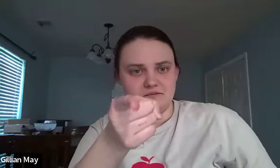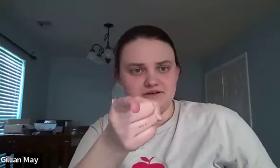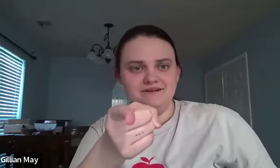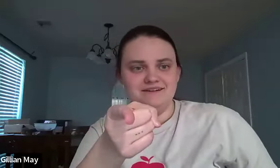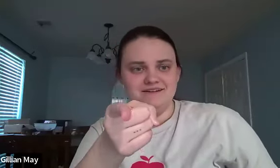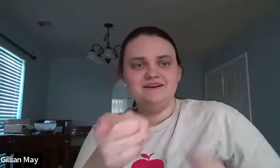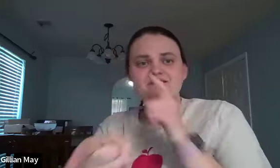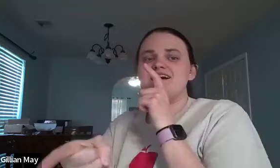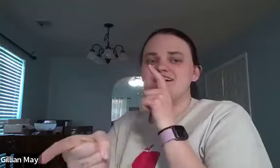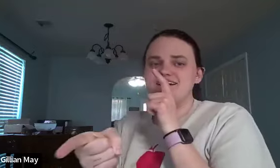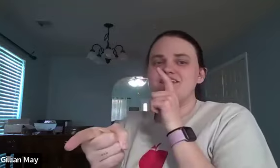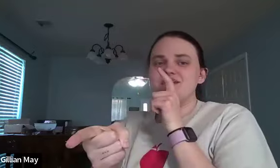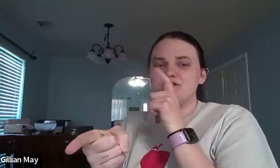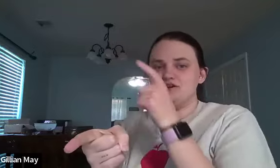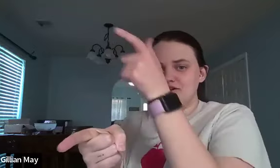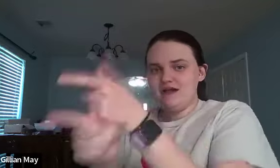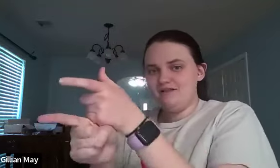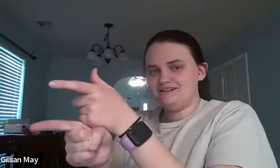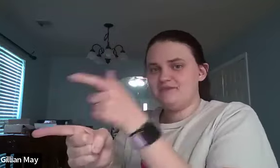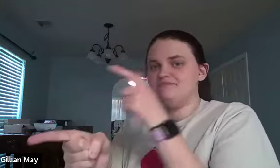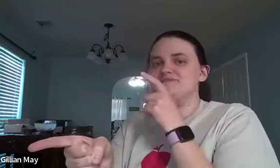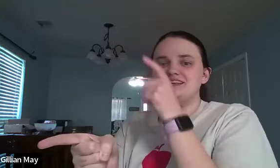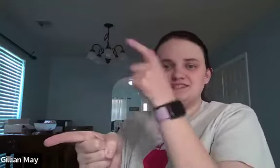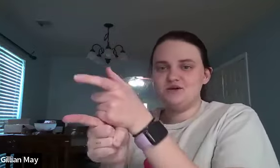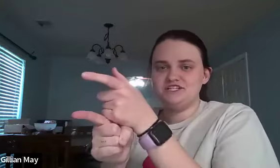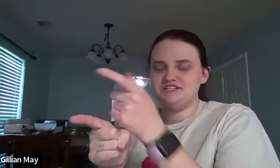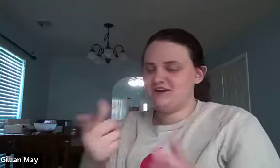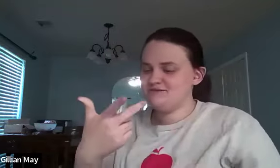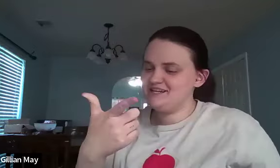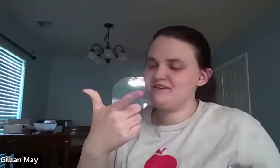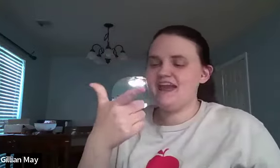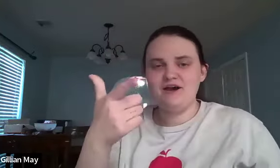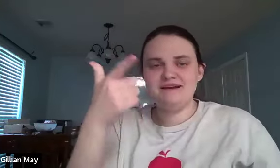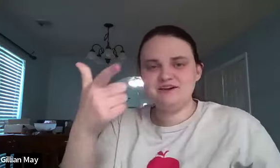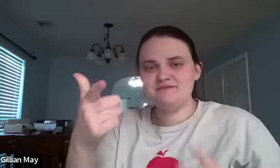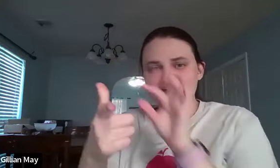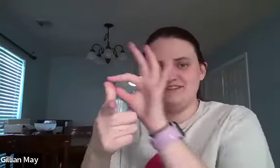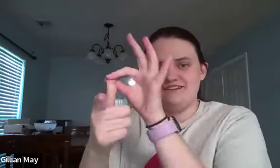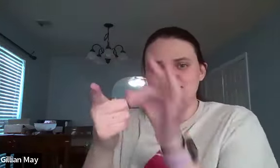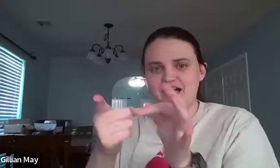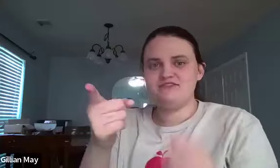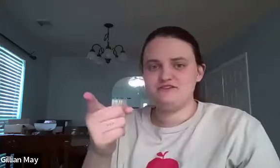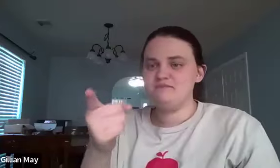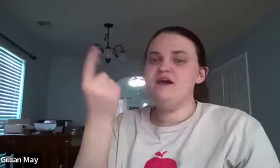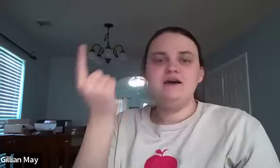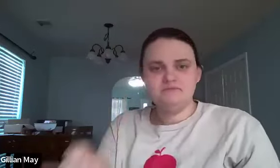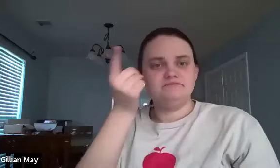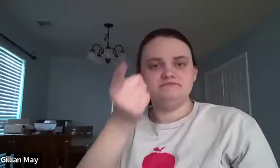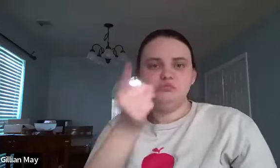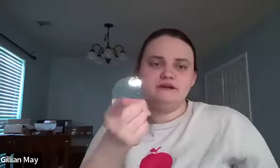someone. Okay. And then bring your little L on top. That's so much easier. I'm sitting here like, how do I tell them that they should flatten their thumb? Pointing